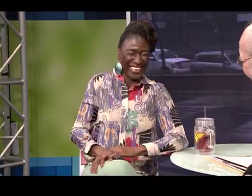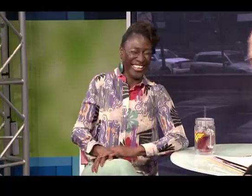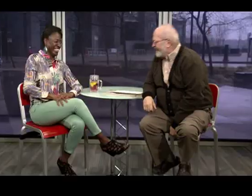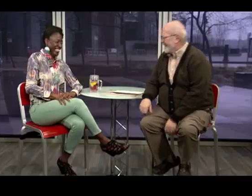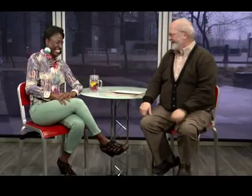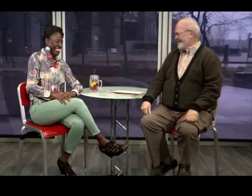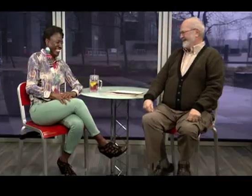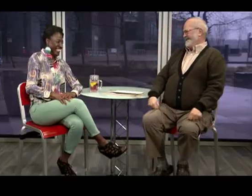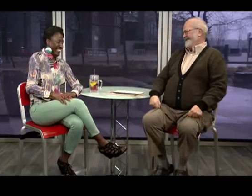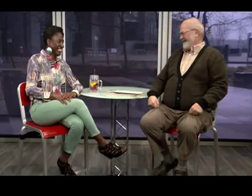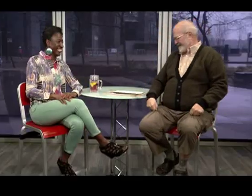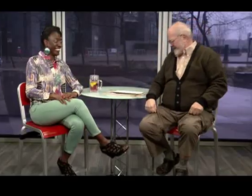Yes.